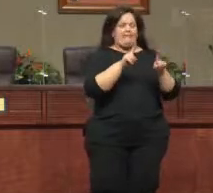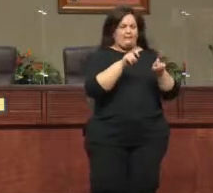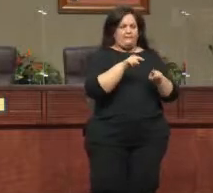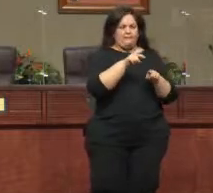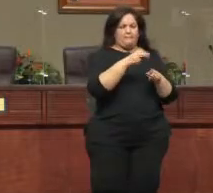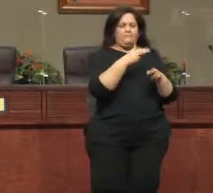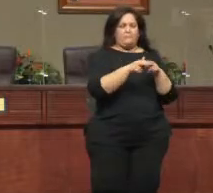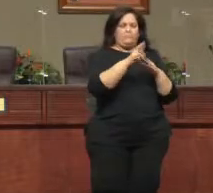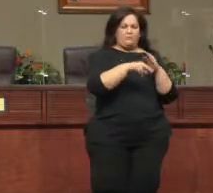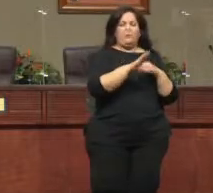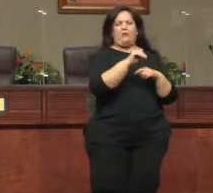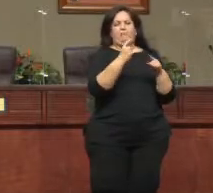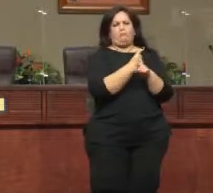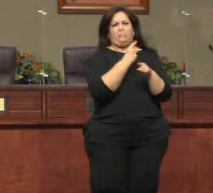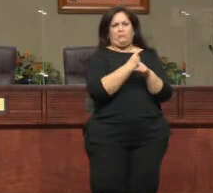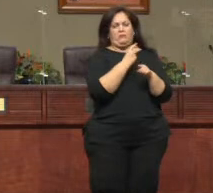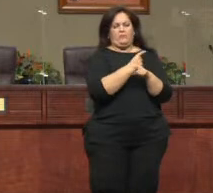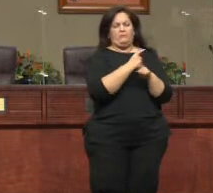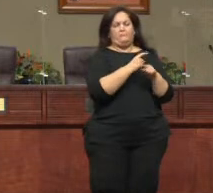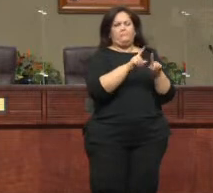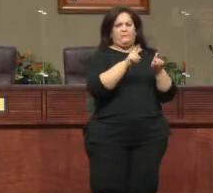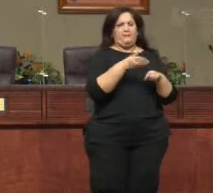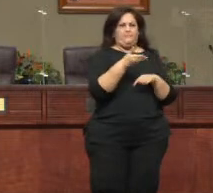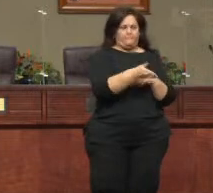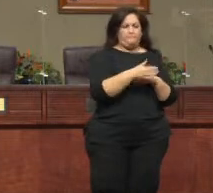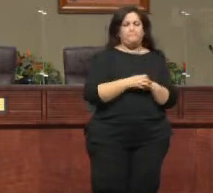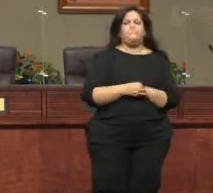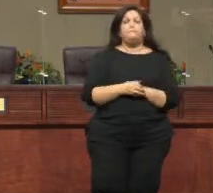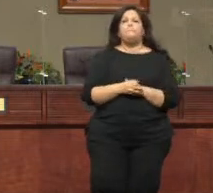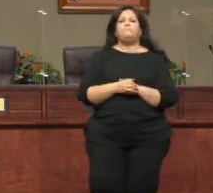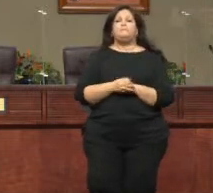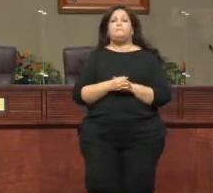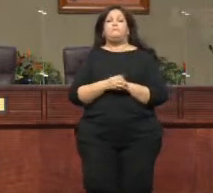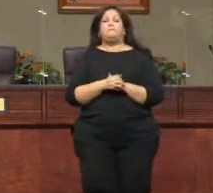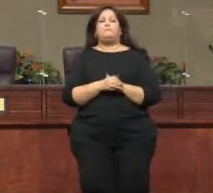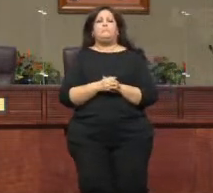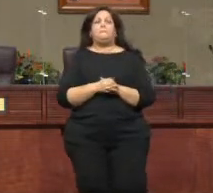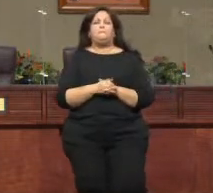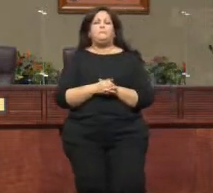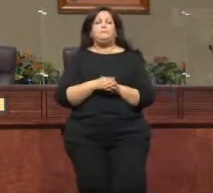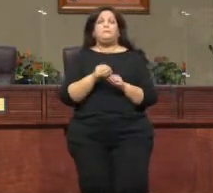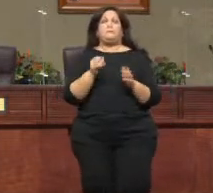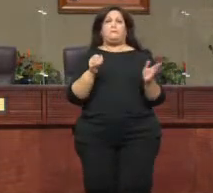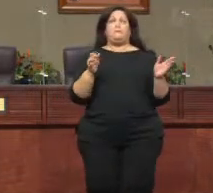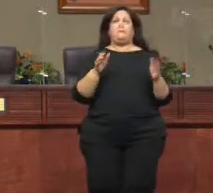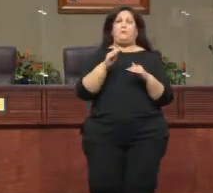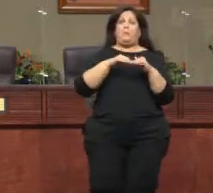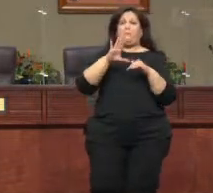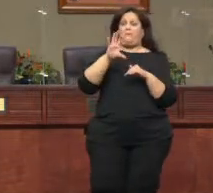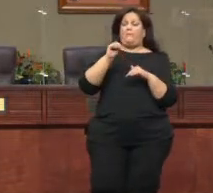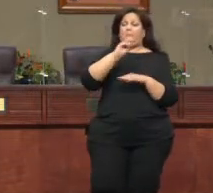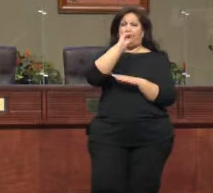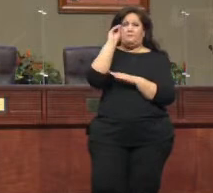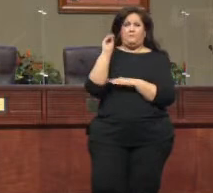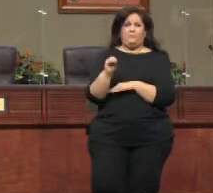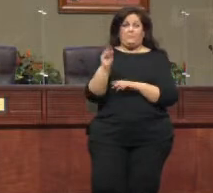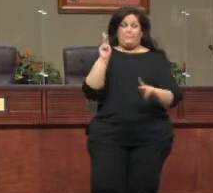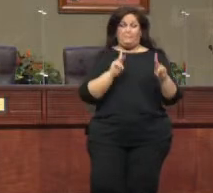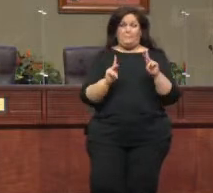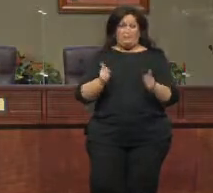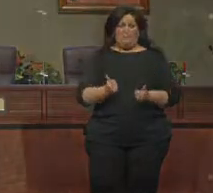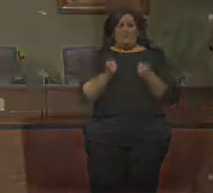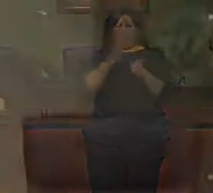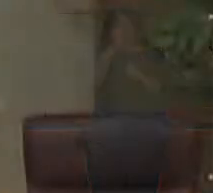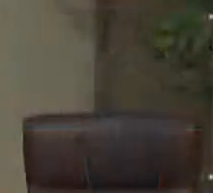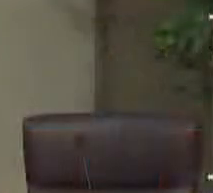excited about the number of people getting one or more doses of the COVID vaccine. Over 50% of